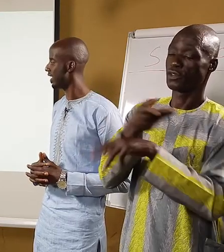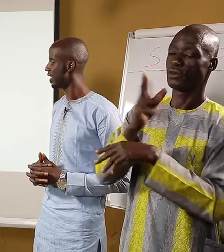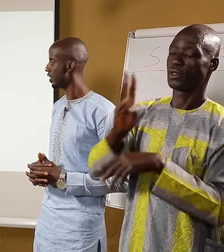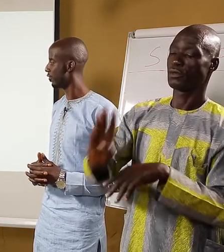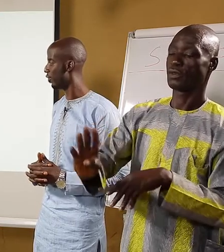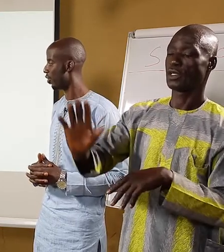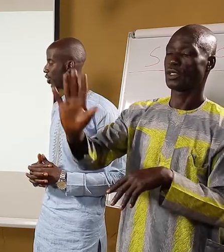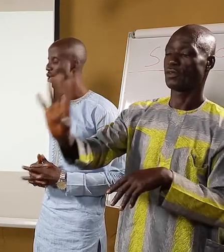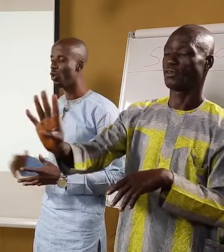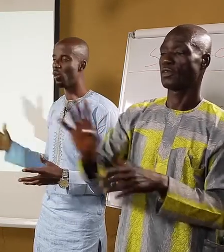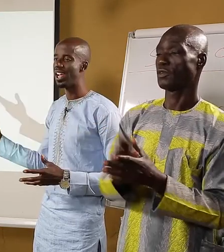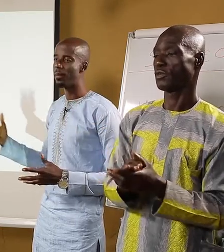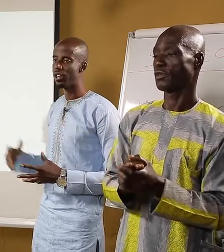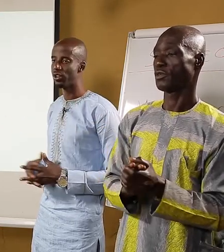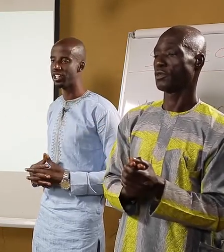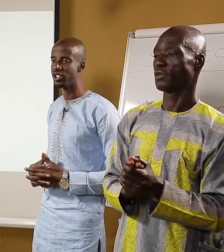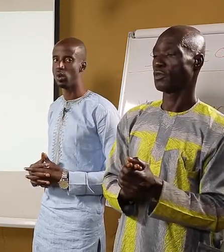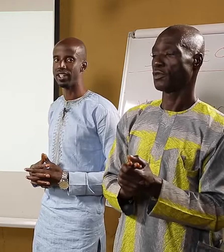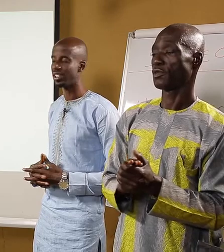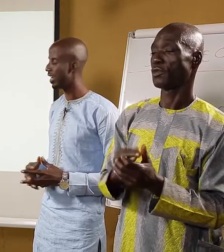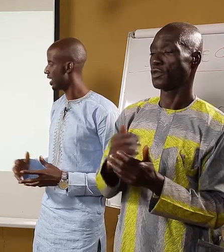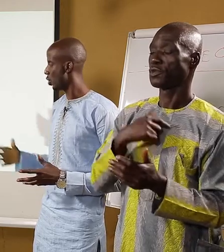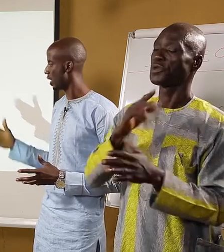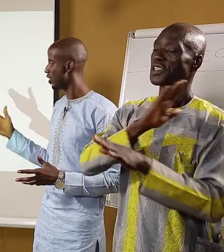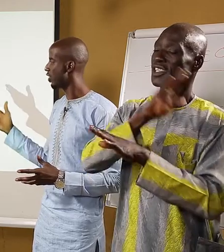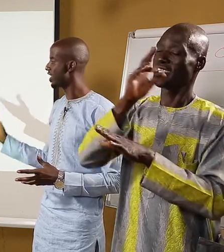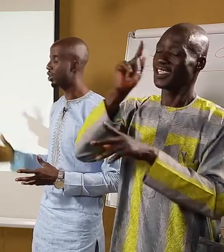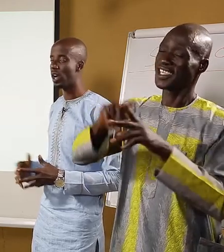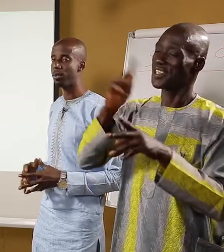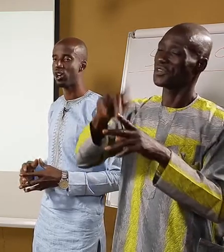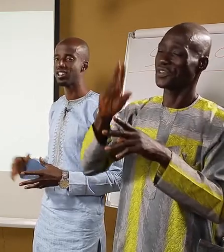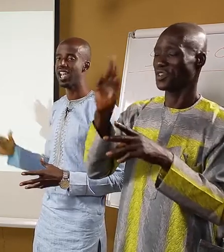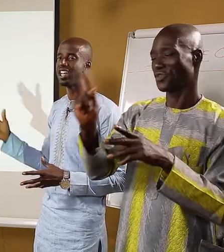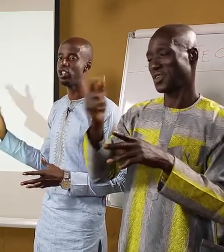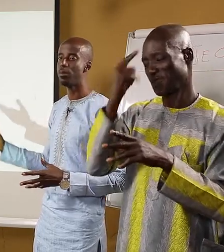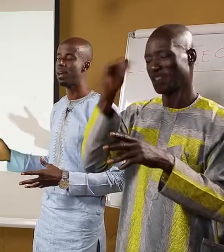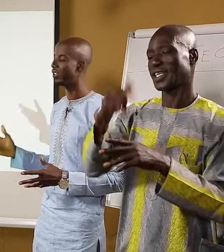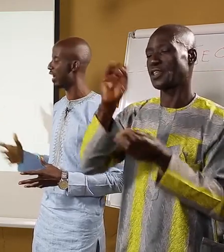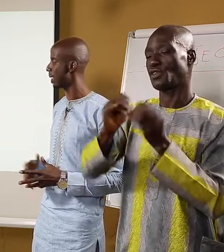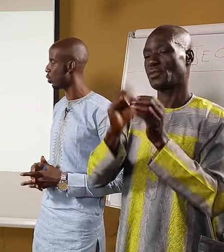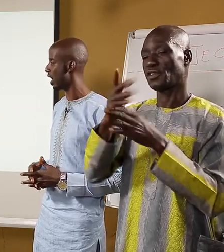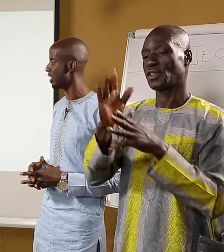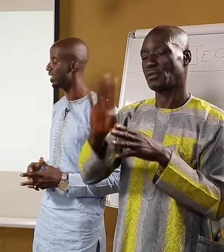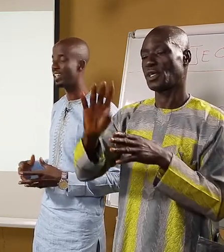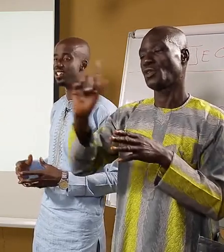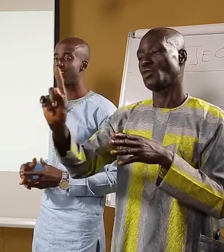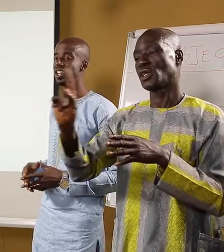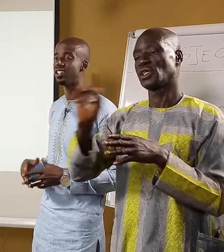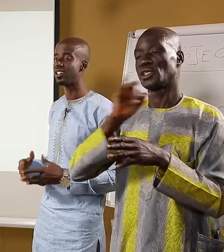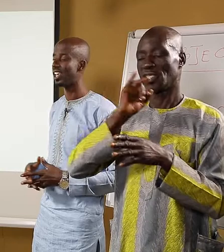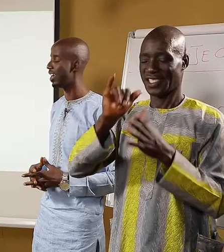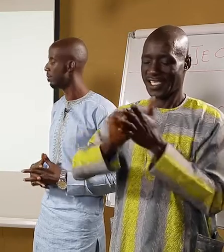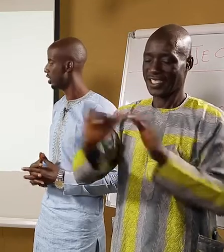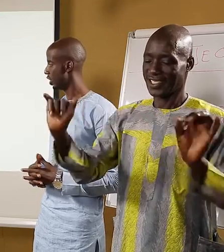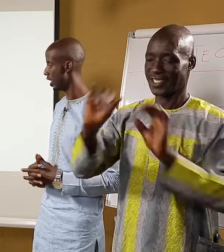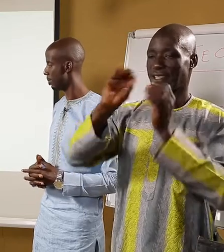multiplied by 4. Why am I not writing the 1? We are not writing the 1 because any number divided by 1 is still